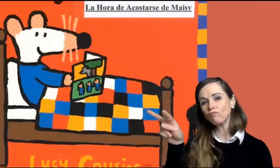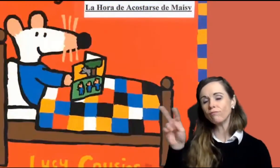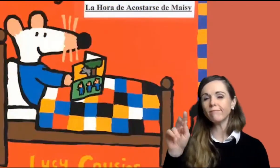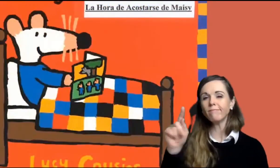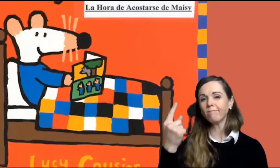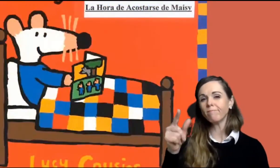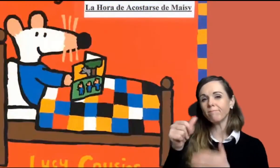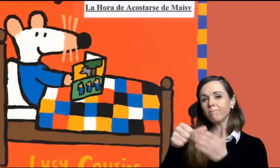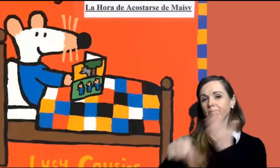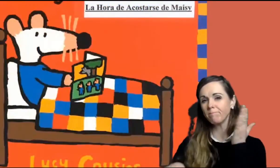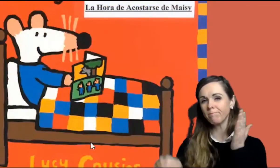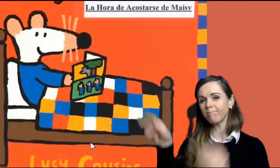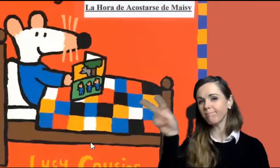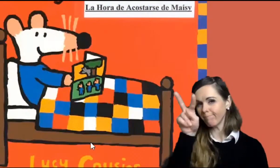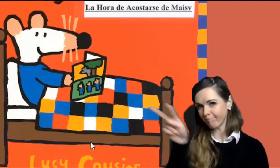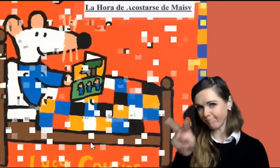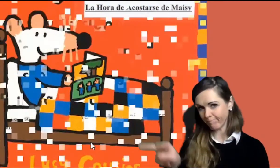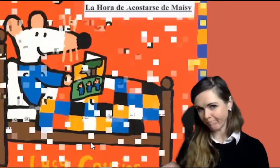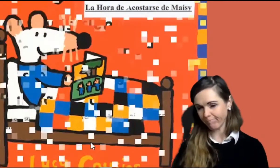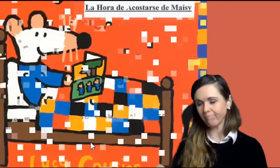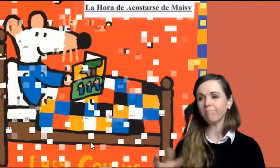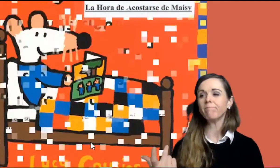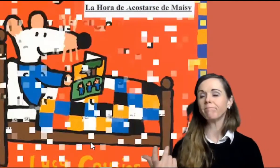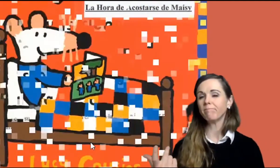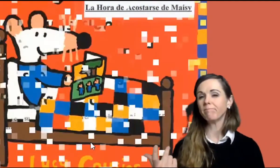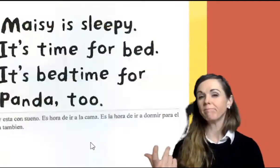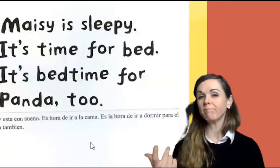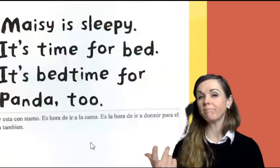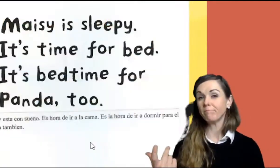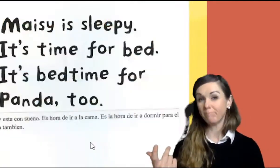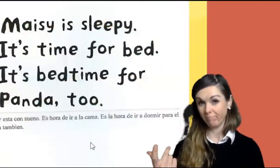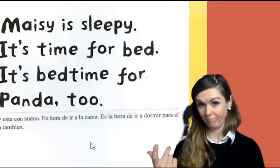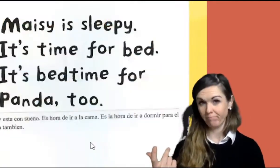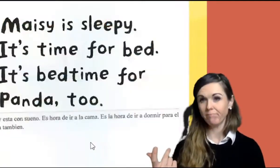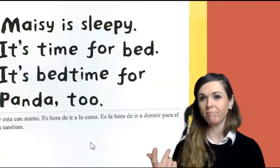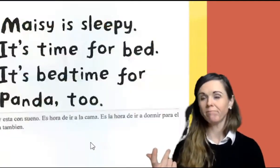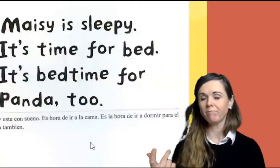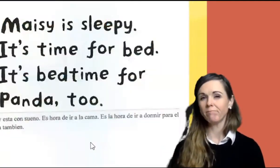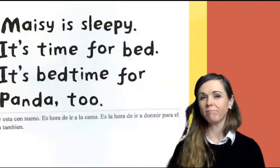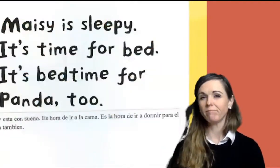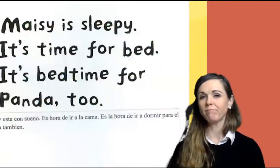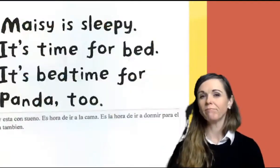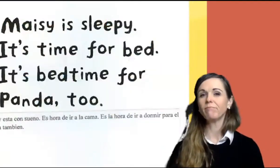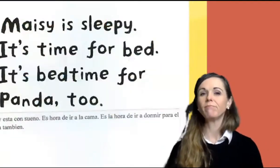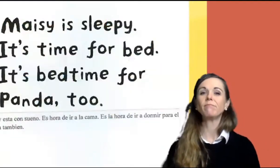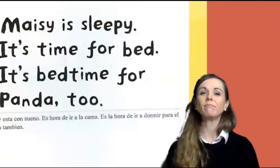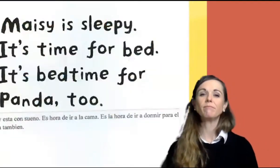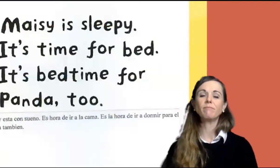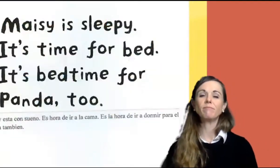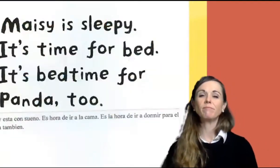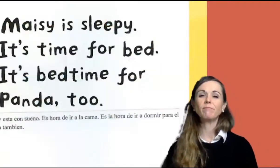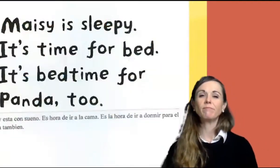First, we're going to look at this first page. Take a look at it all.